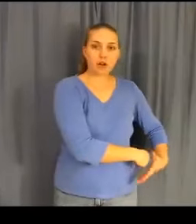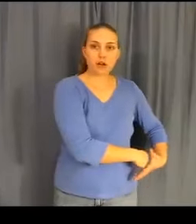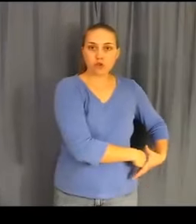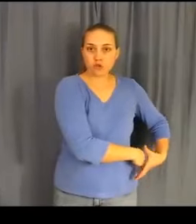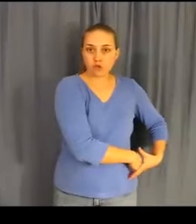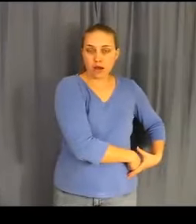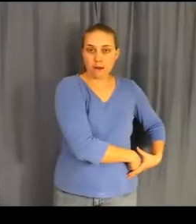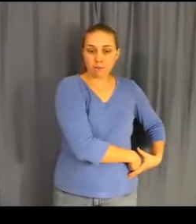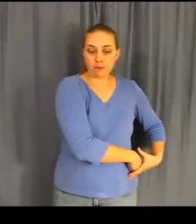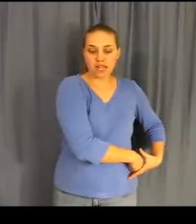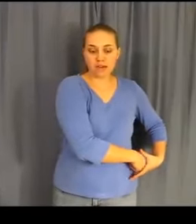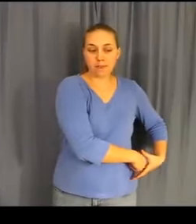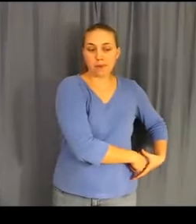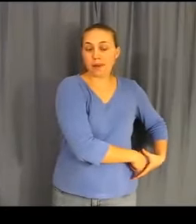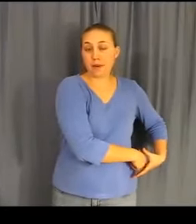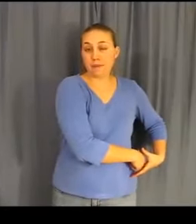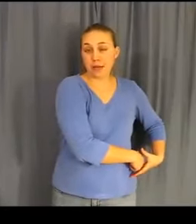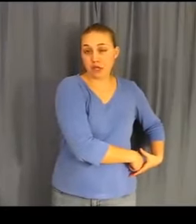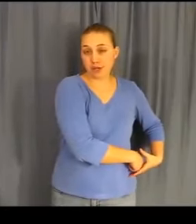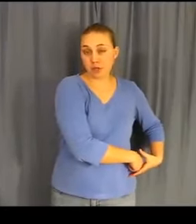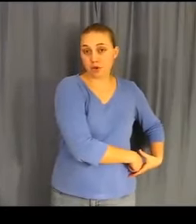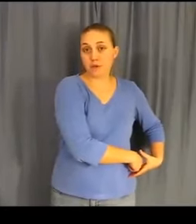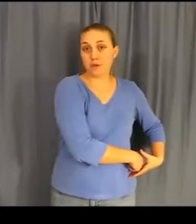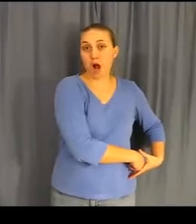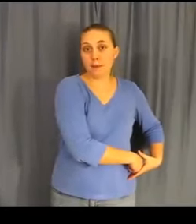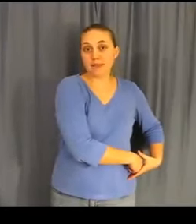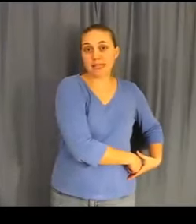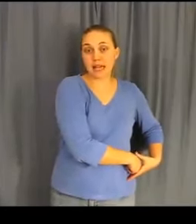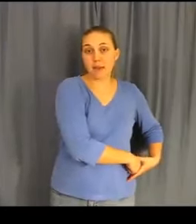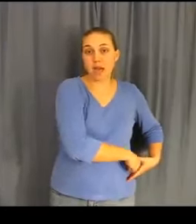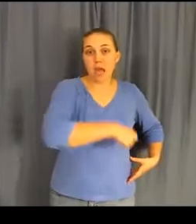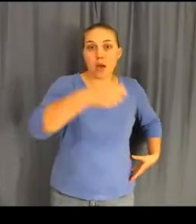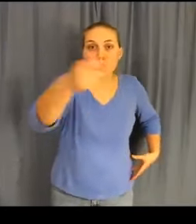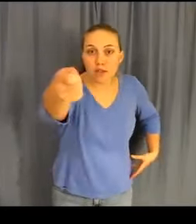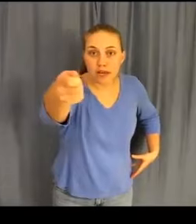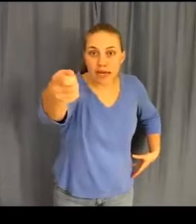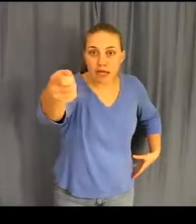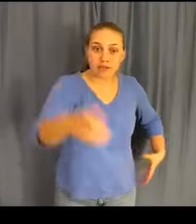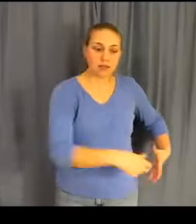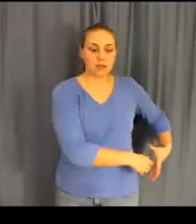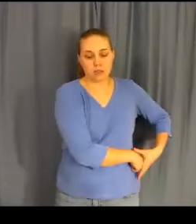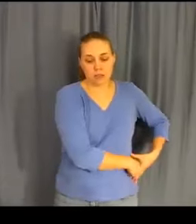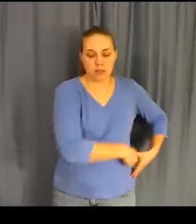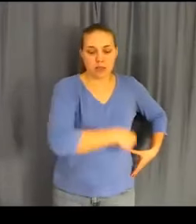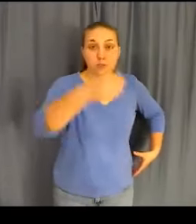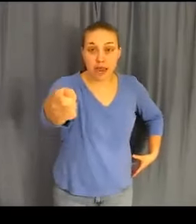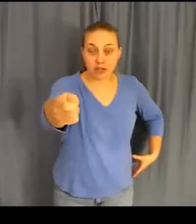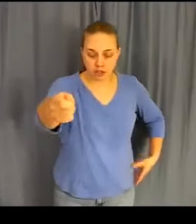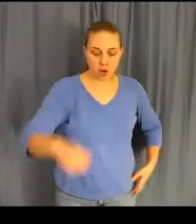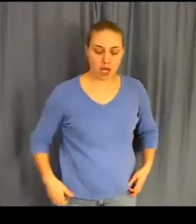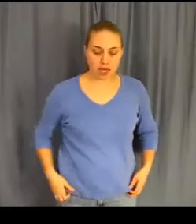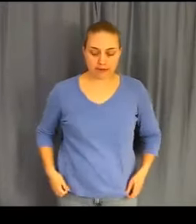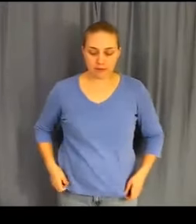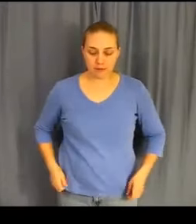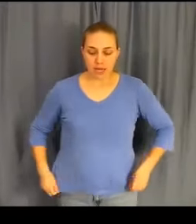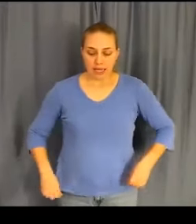going to pretend to pull out an imaginary sword from your opposite hip and wield it at us. Japan's shoguns.